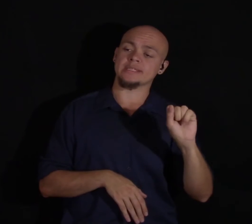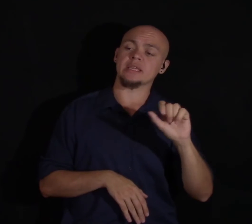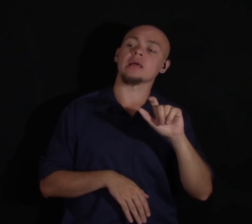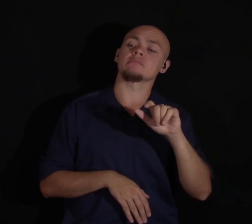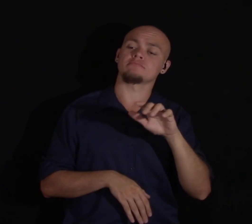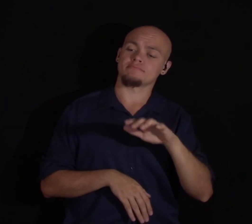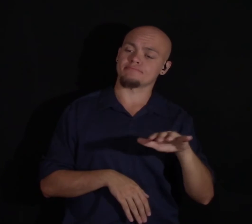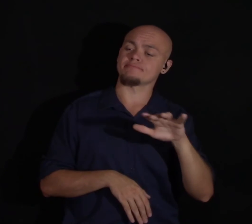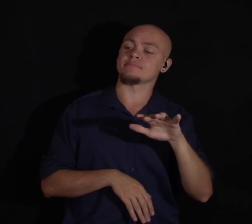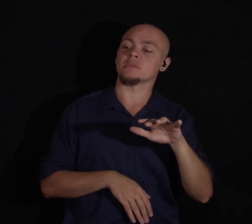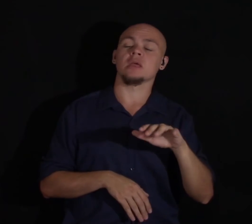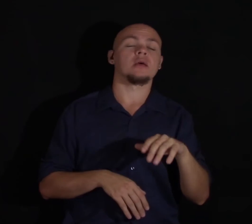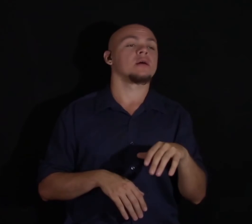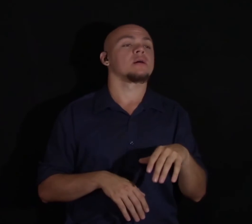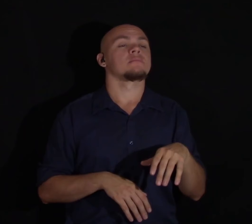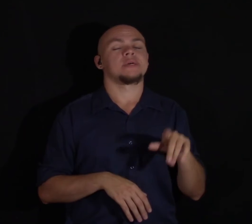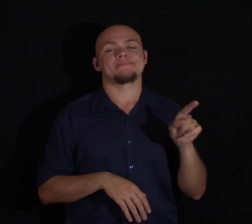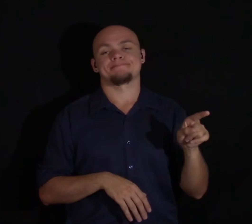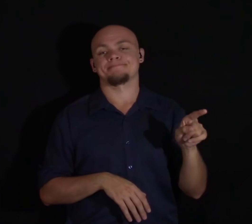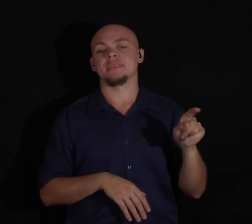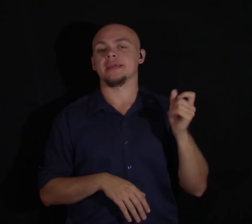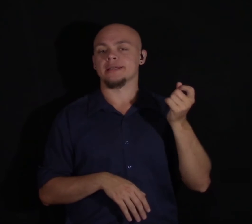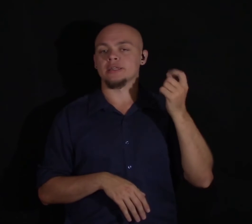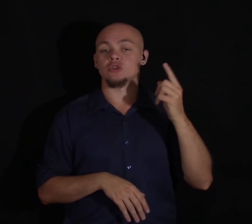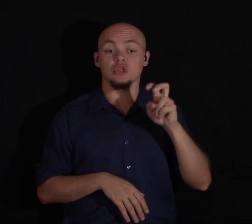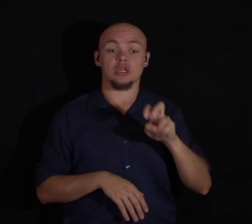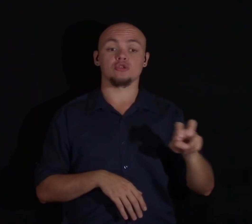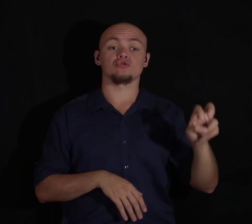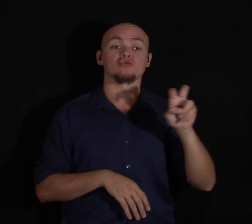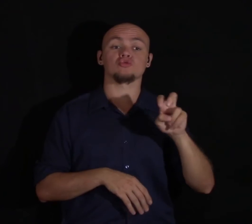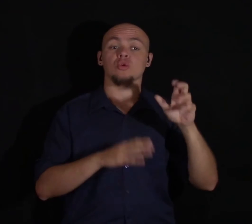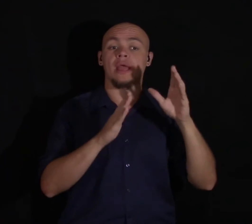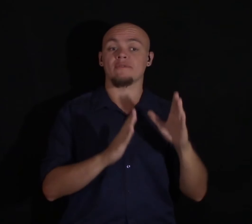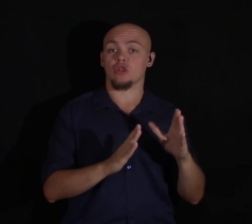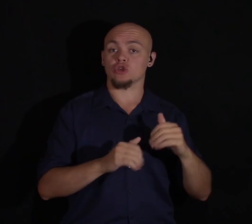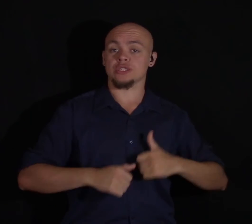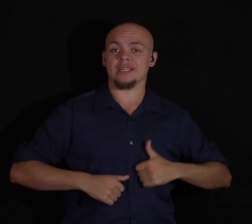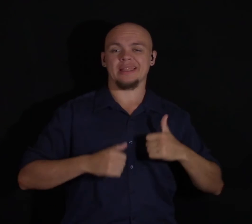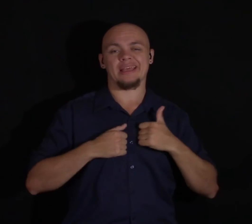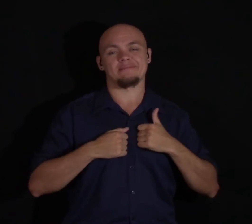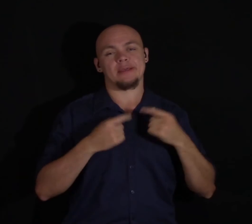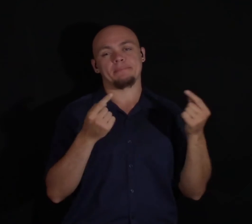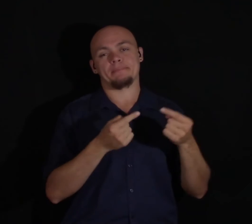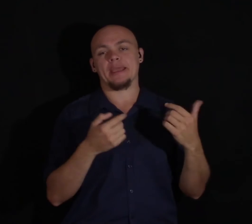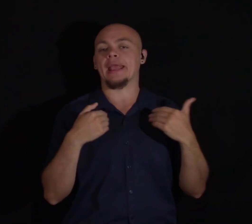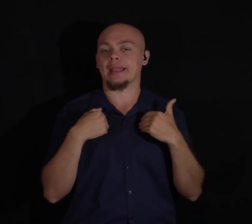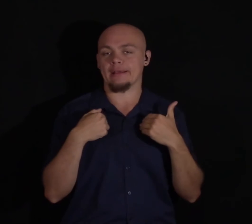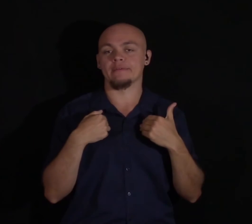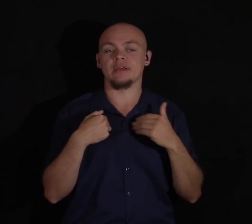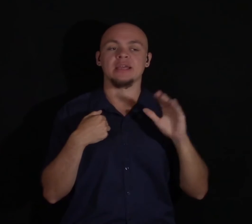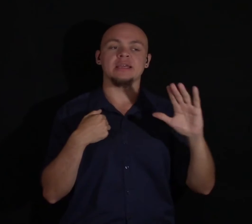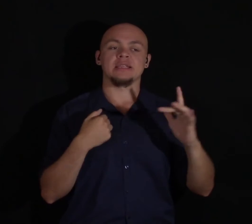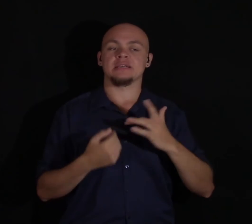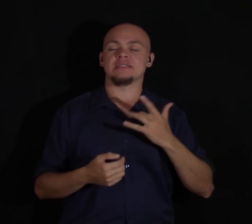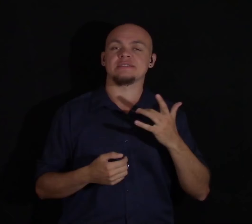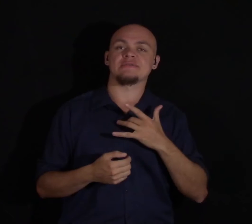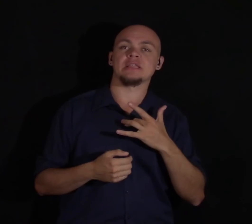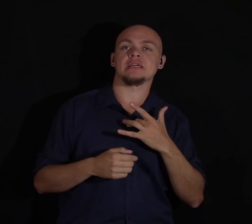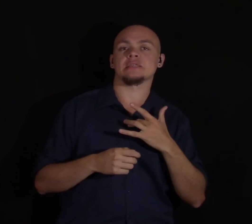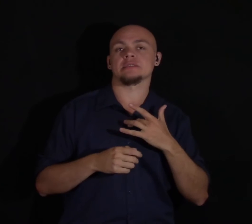traveller's life is one that includes much pain amidst its enjoyments. His feelings are forever on the stretch, and when he begins